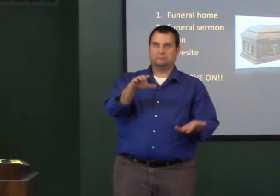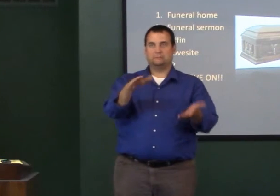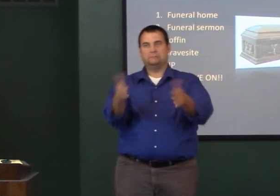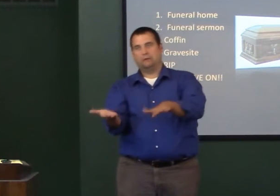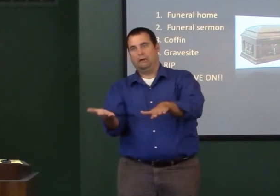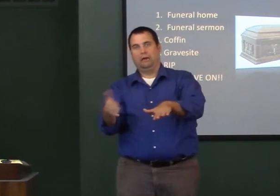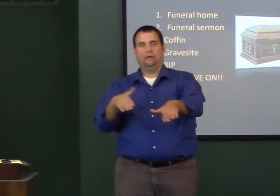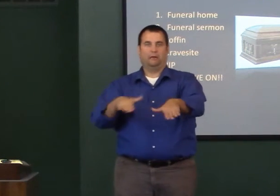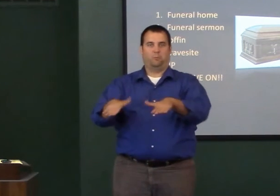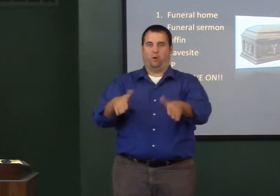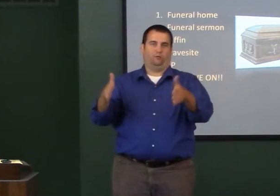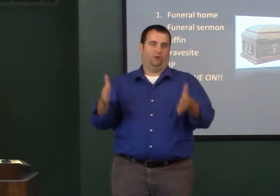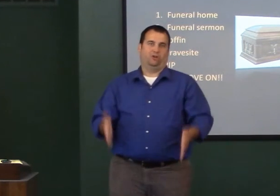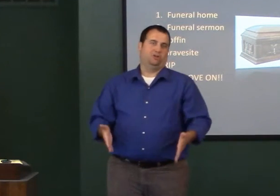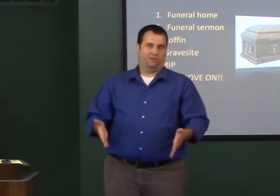it's really not. You know,